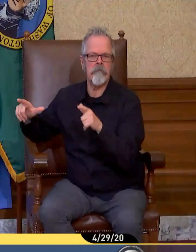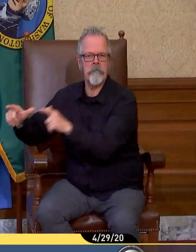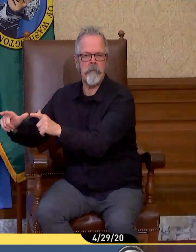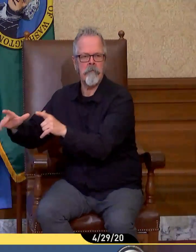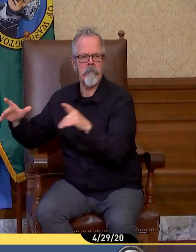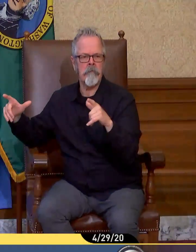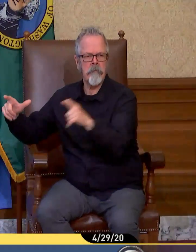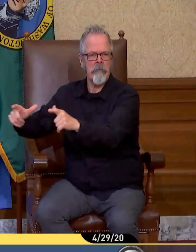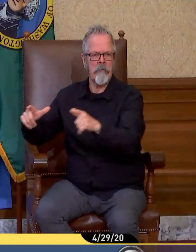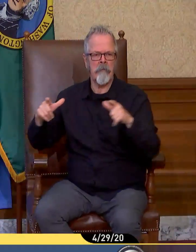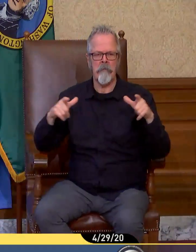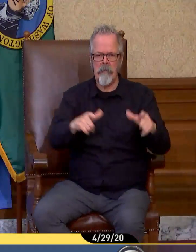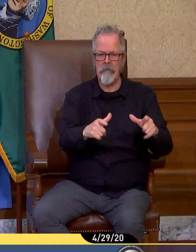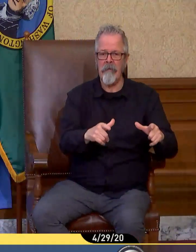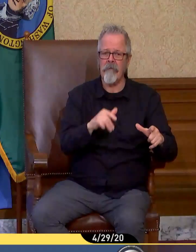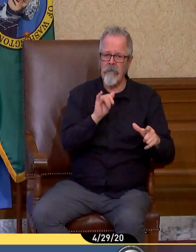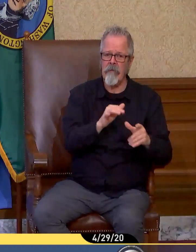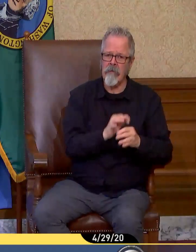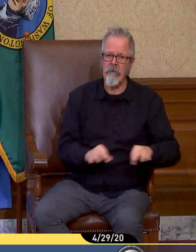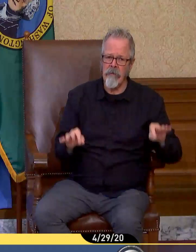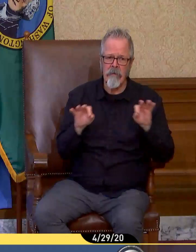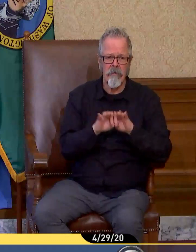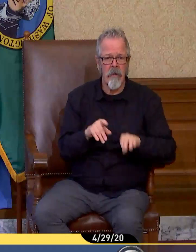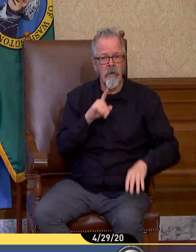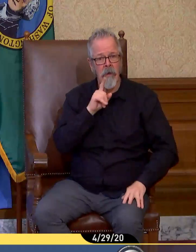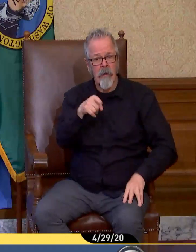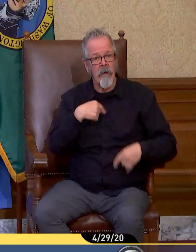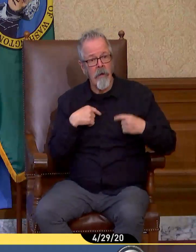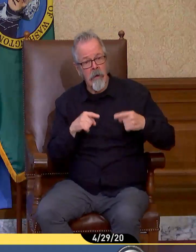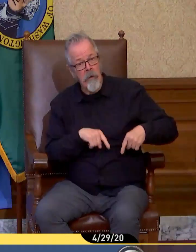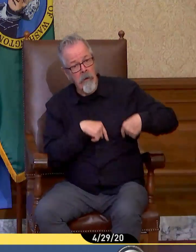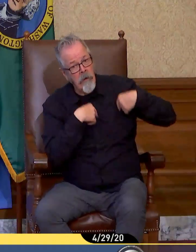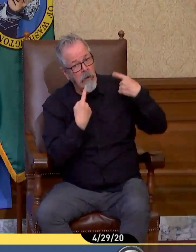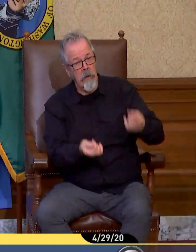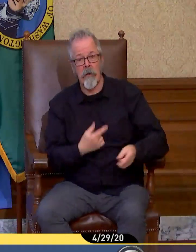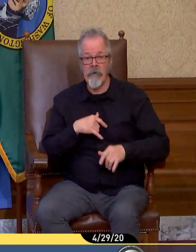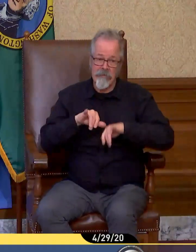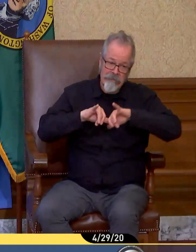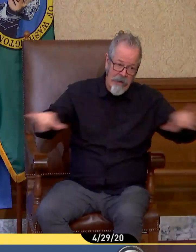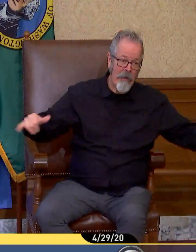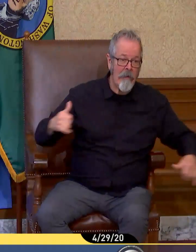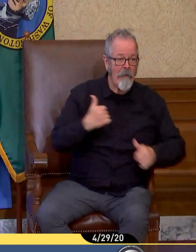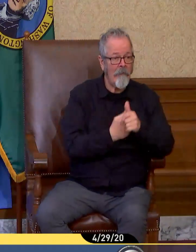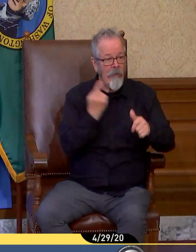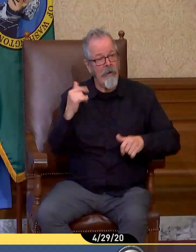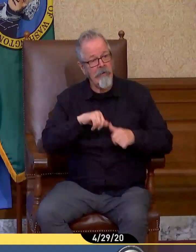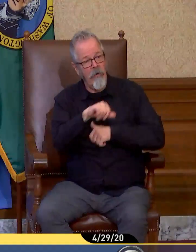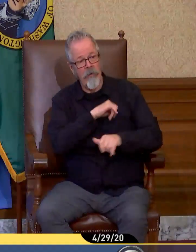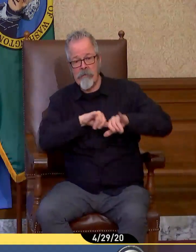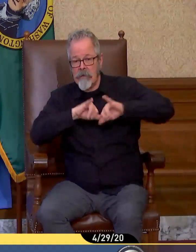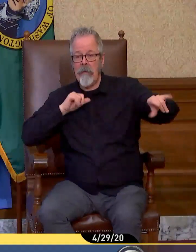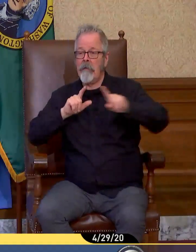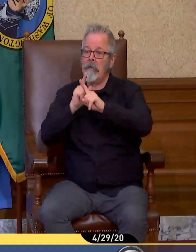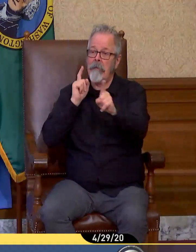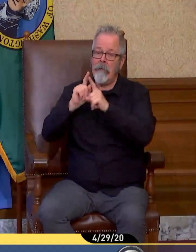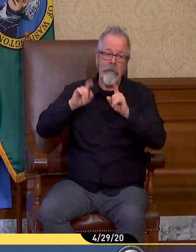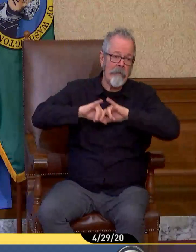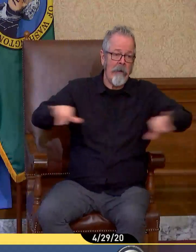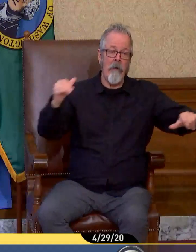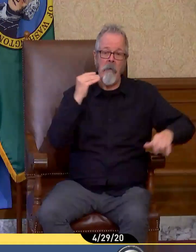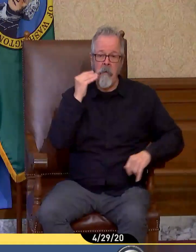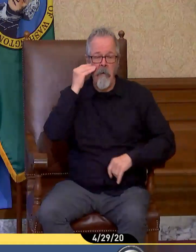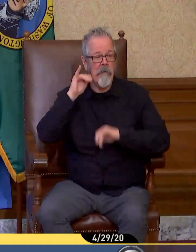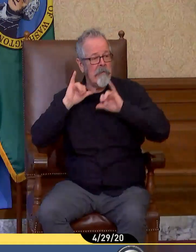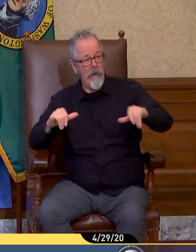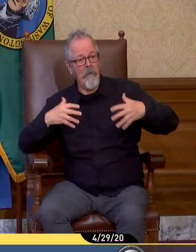of social distancing. But this is a surgical approach. This is like a smart weapon against this virus, which is testing,